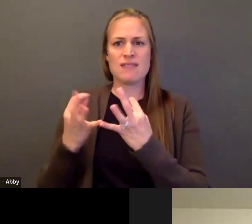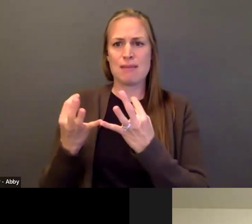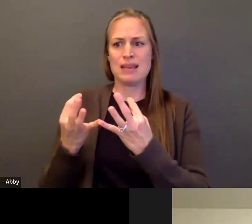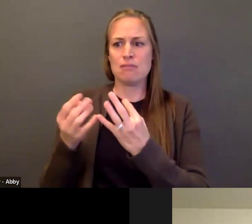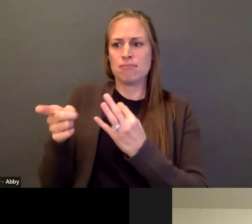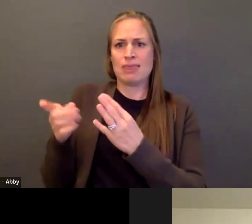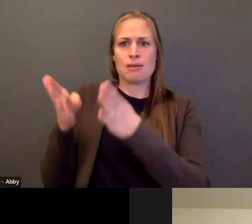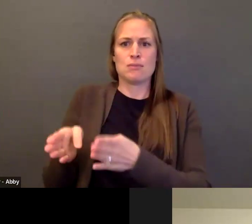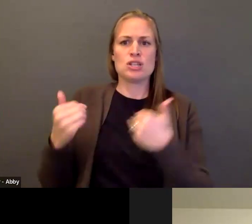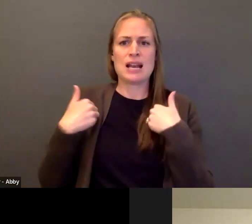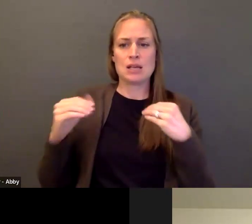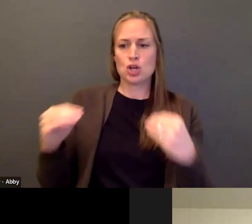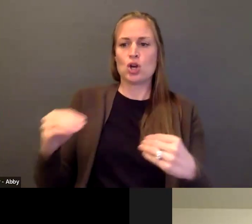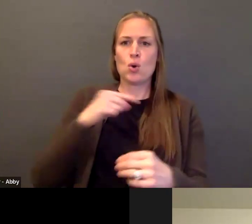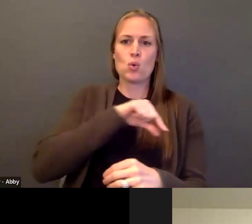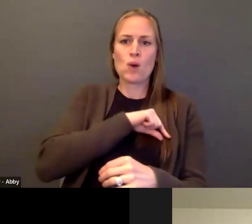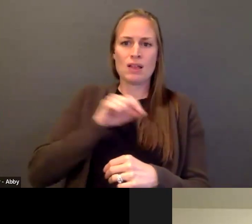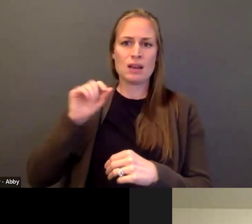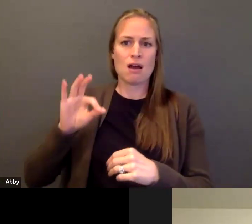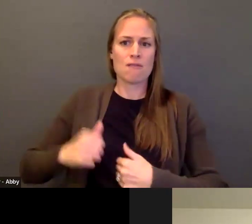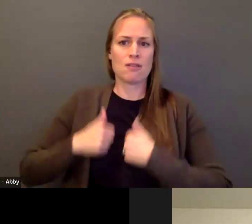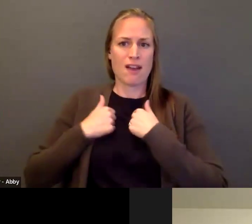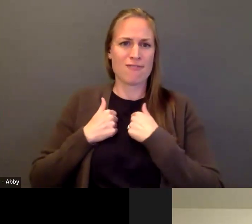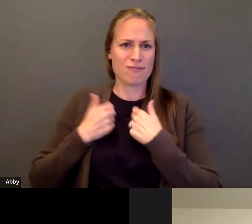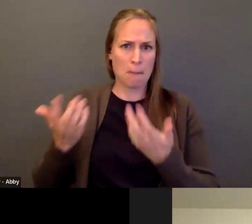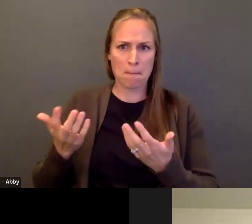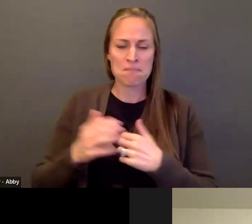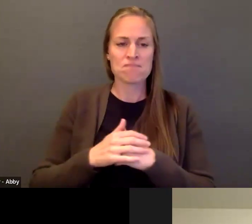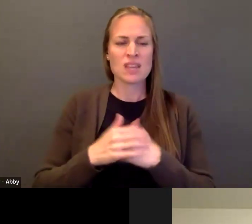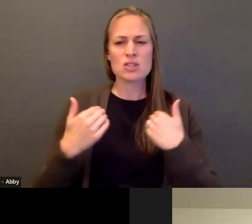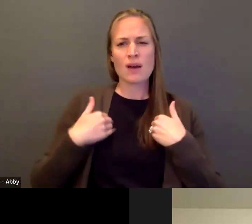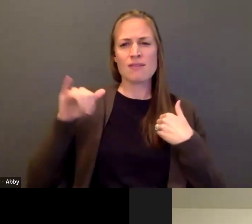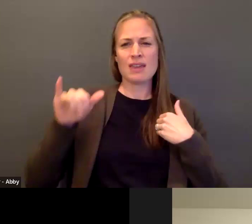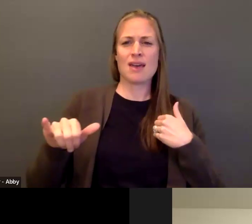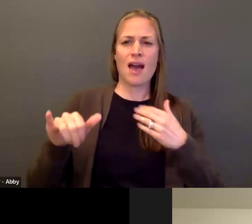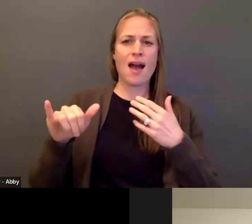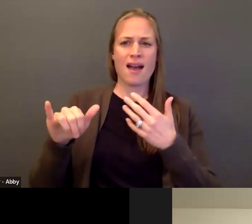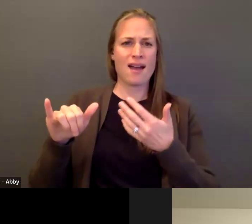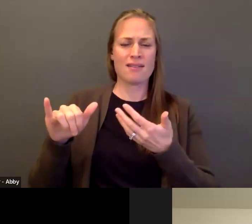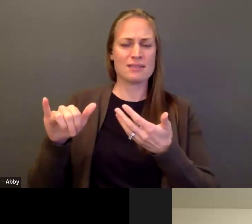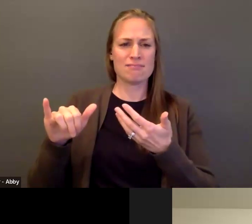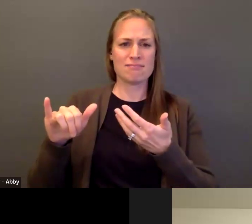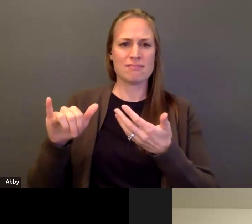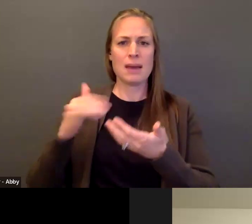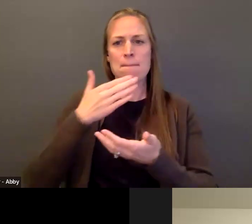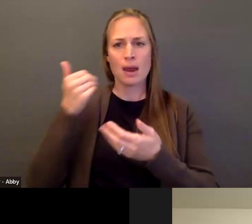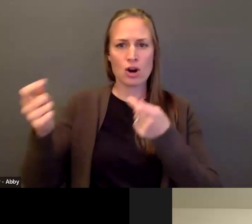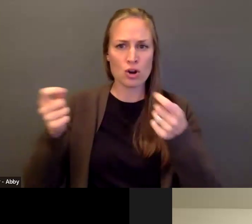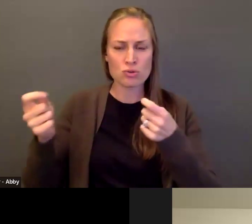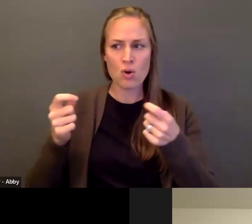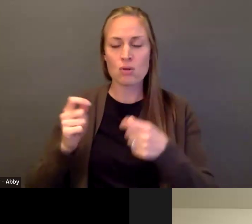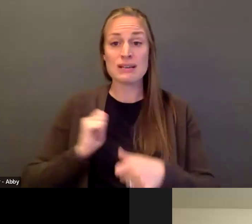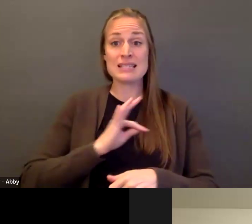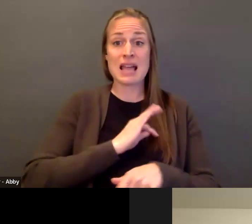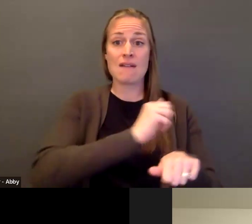so getting those kinds of things under control, getting staff in places is a need that